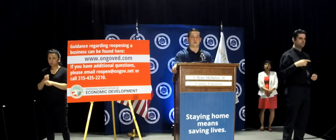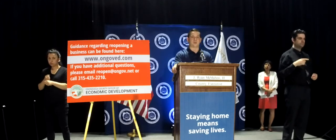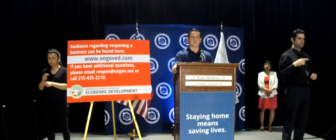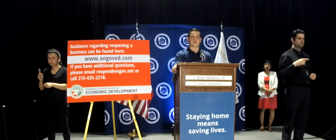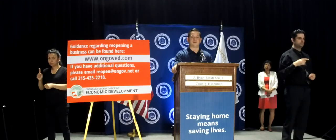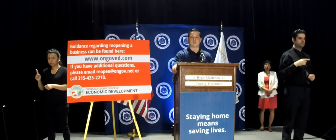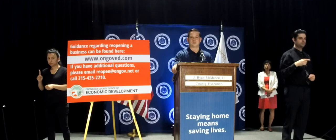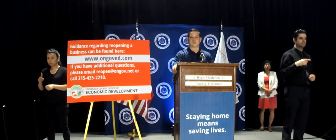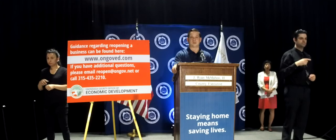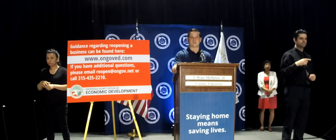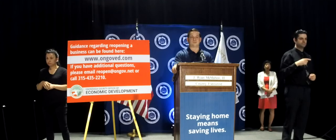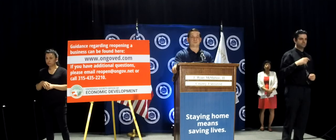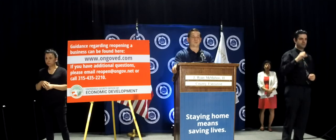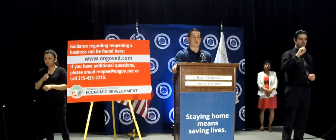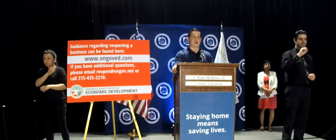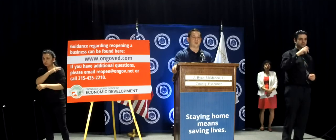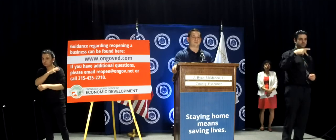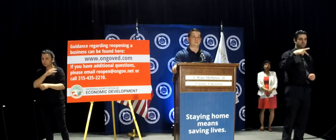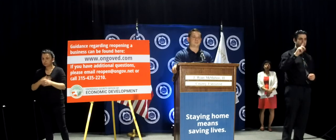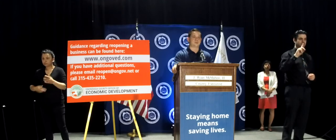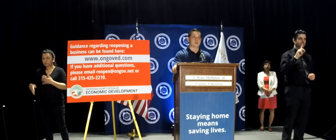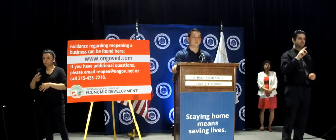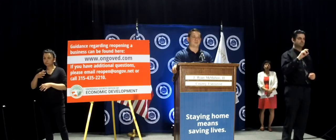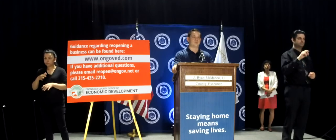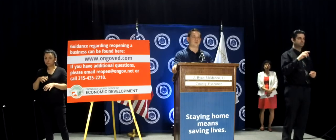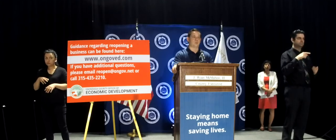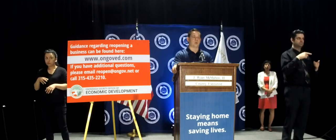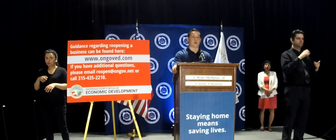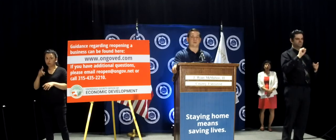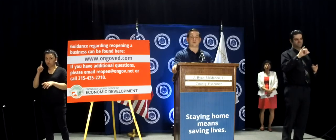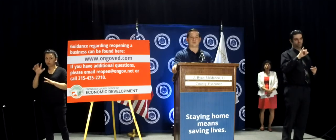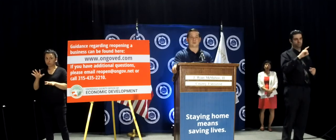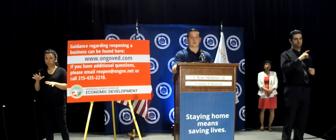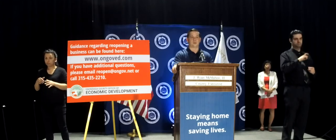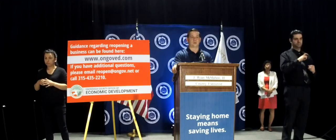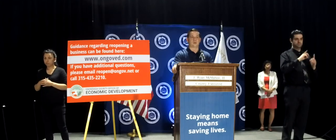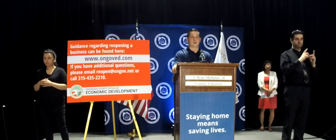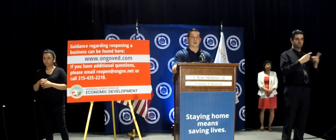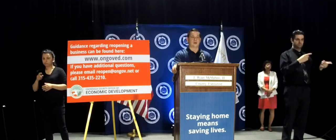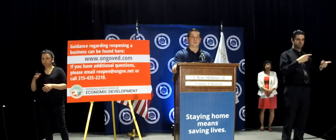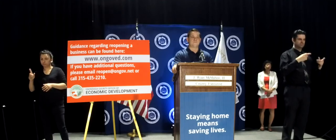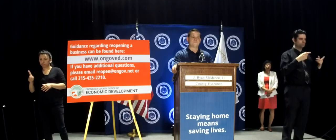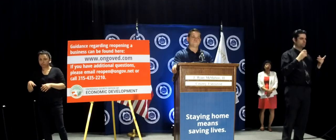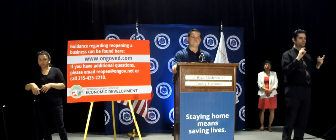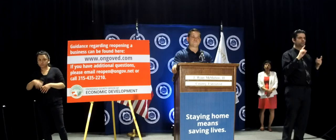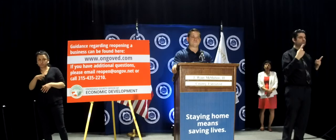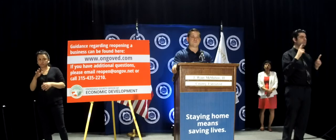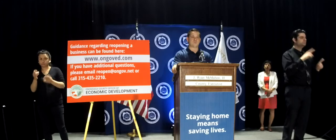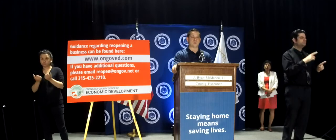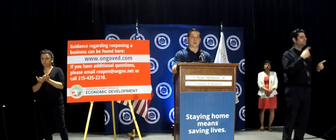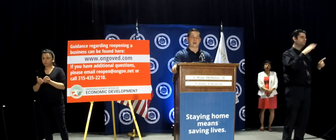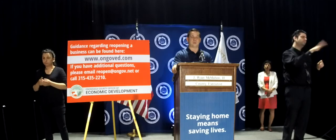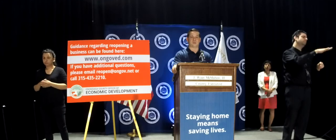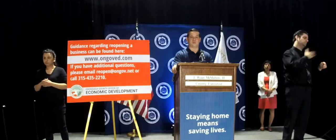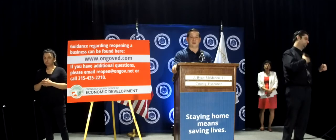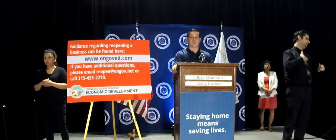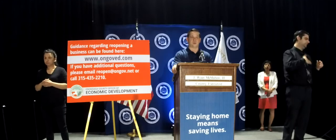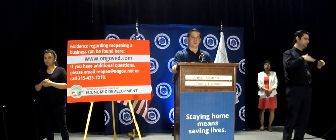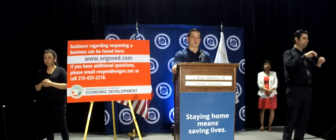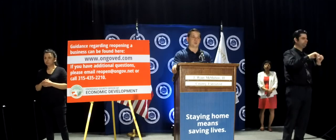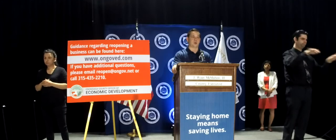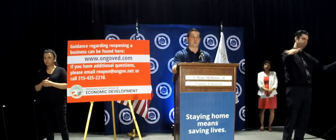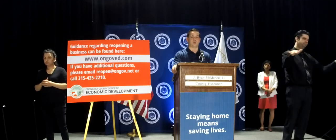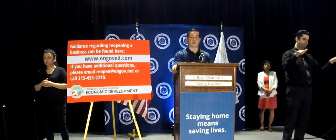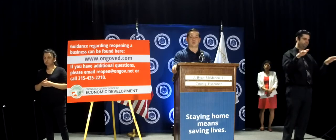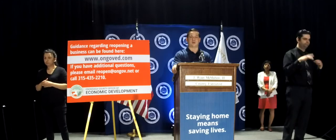people are putting themselves in a position, for more risk. And so we got a lot of people following the